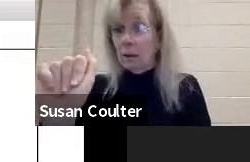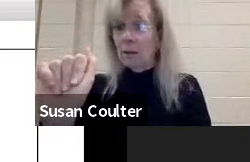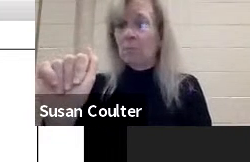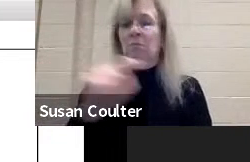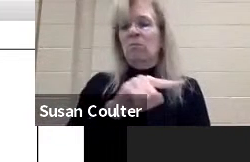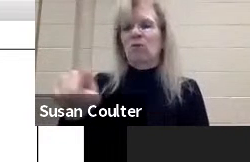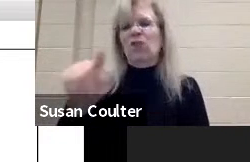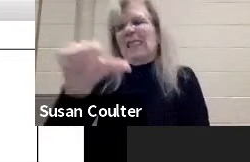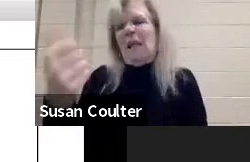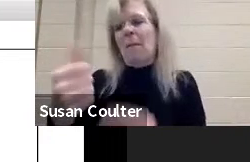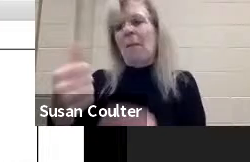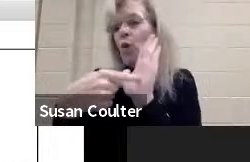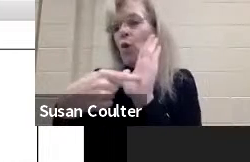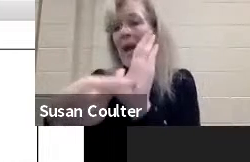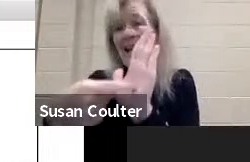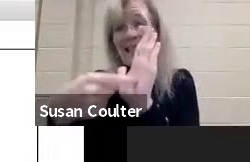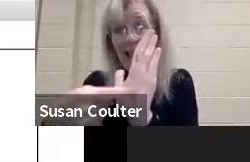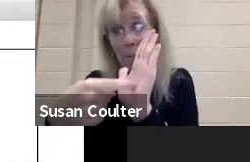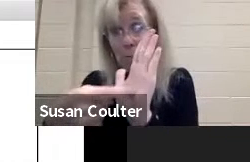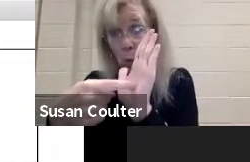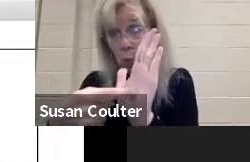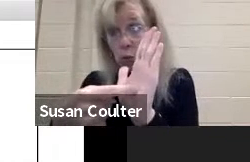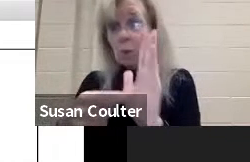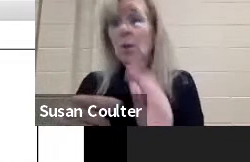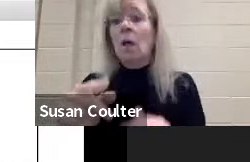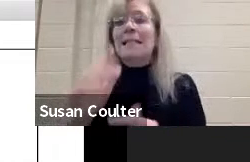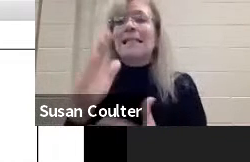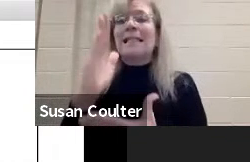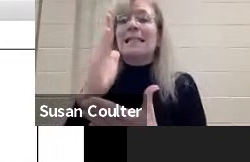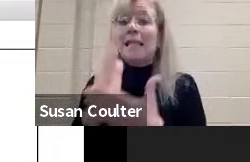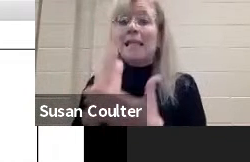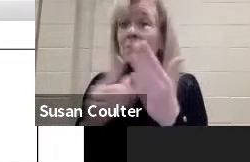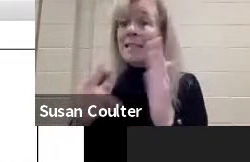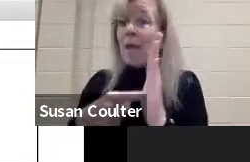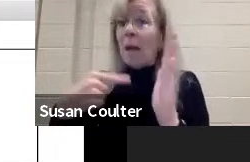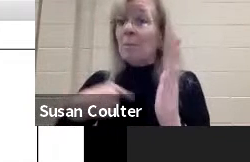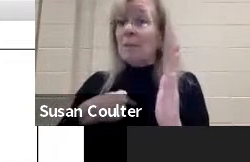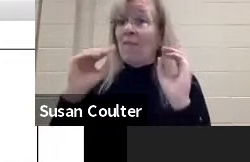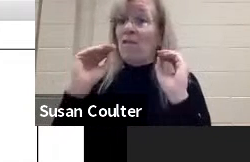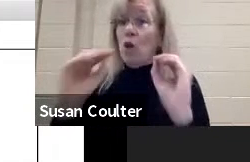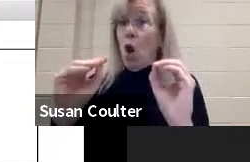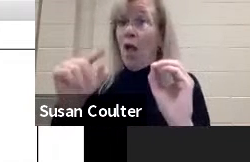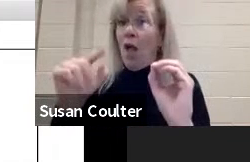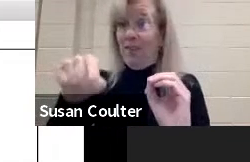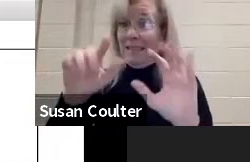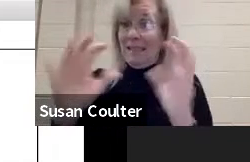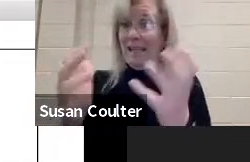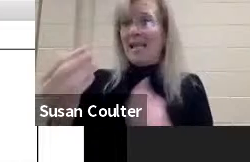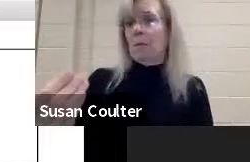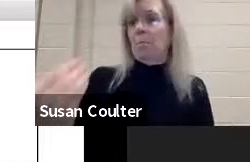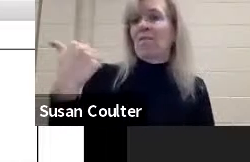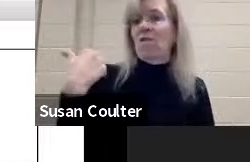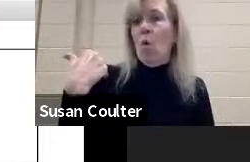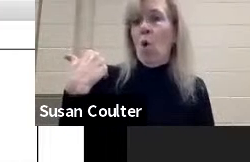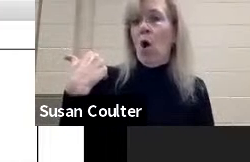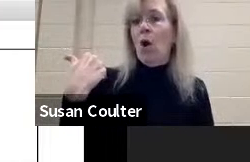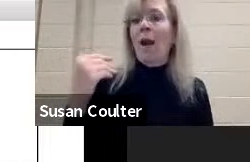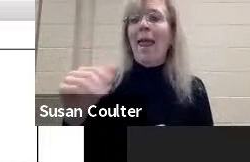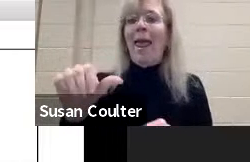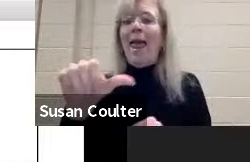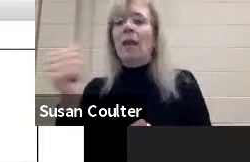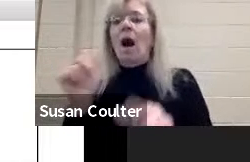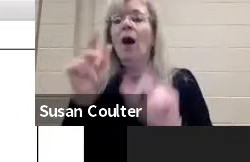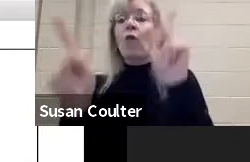Ninja, just some other examples. Sometimes I've taught this class